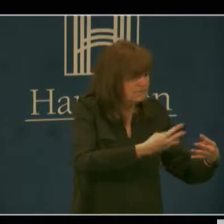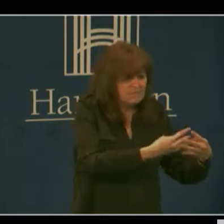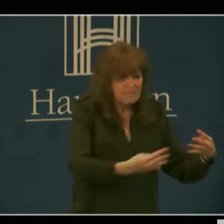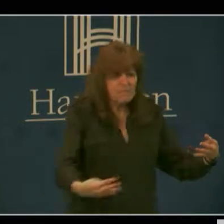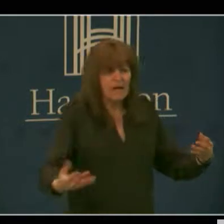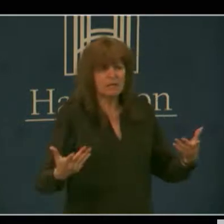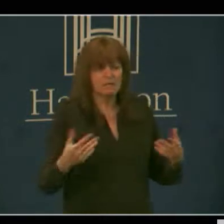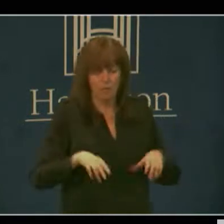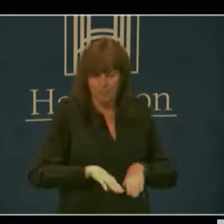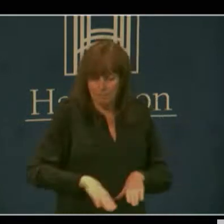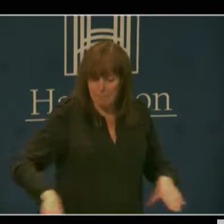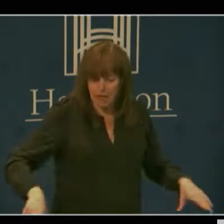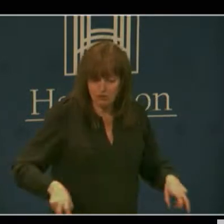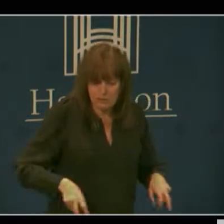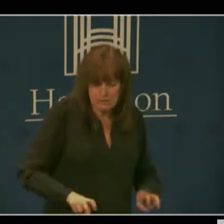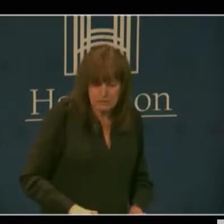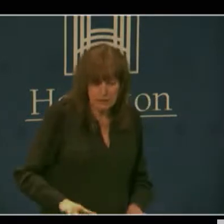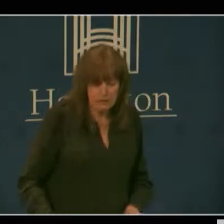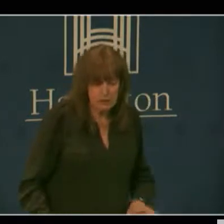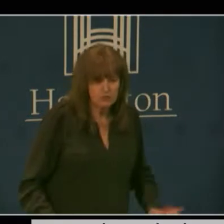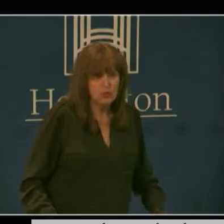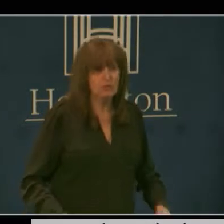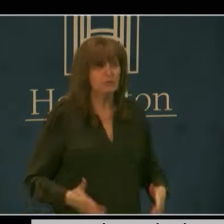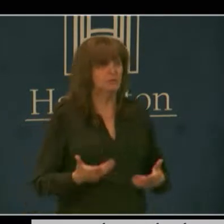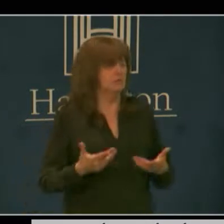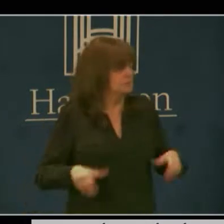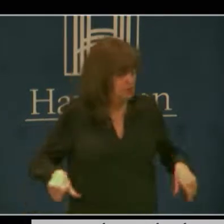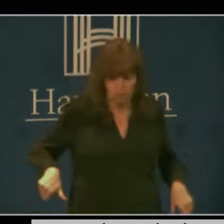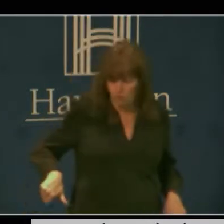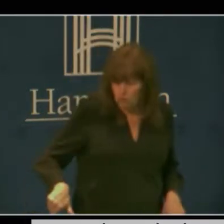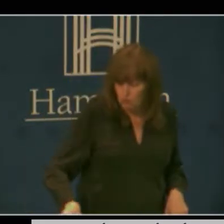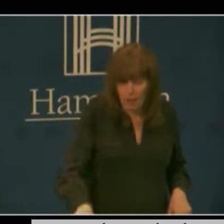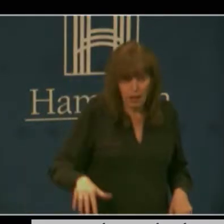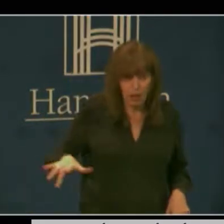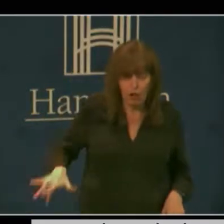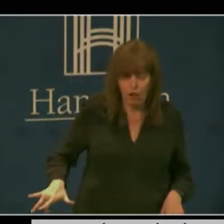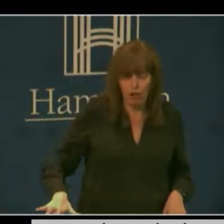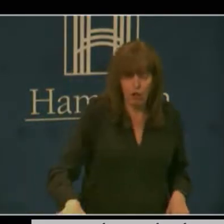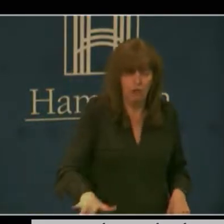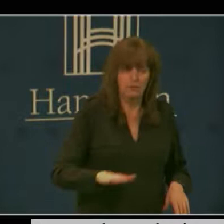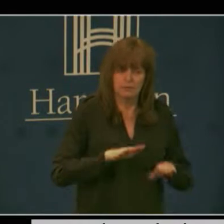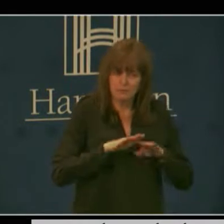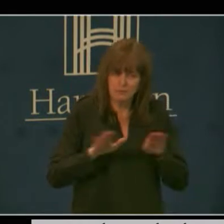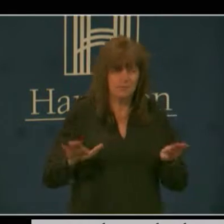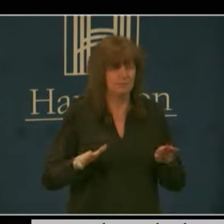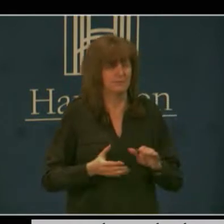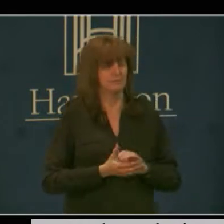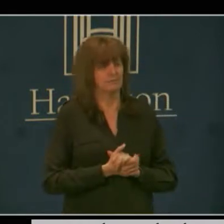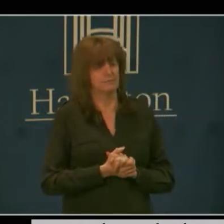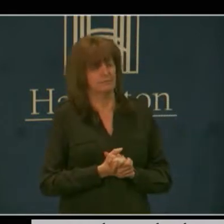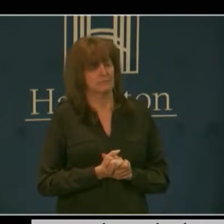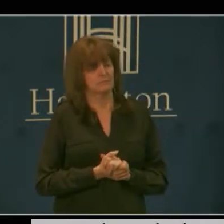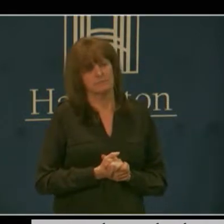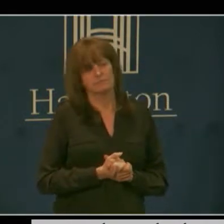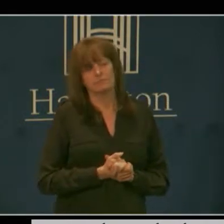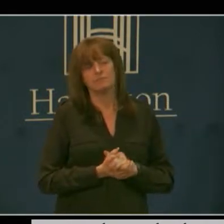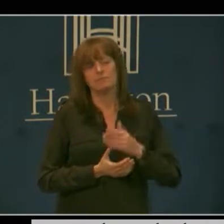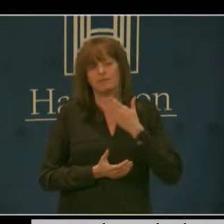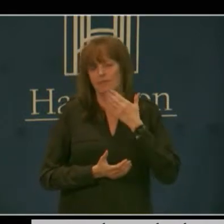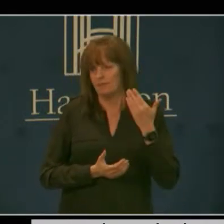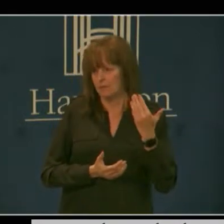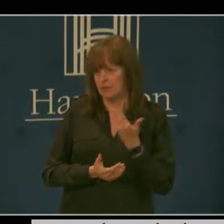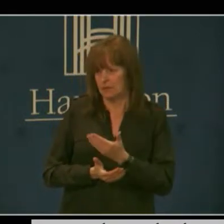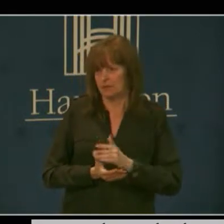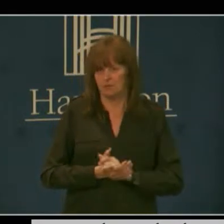potentially get infected by touching it. Thank you, Dr. Harvey. Just a notice again, we had a request come in